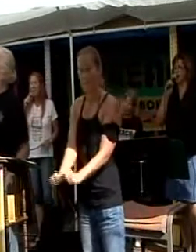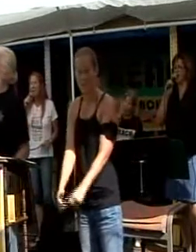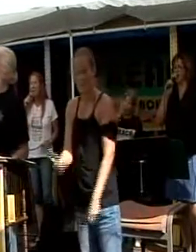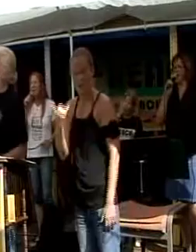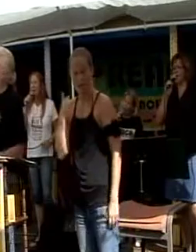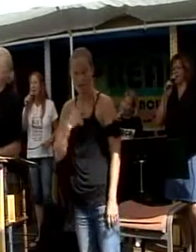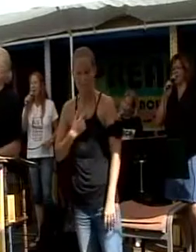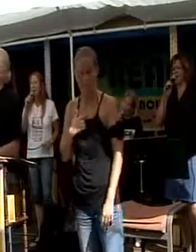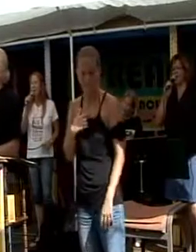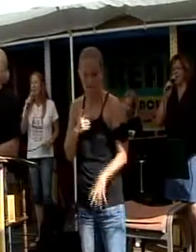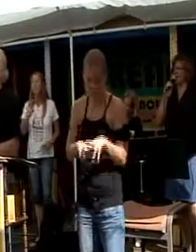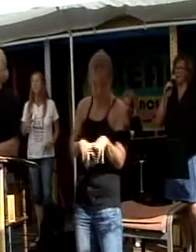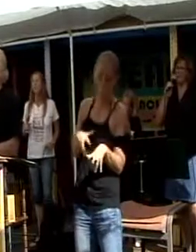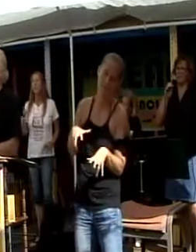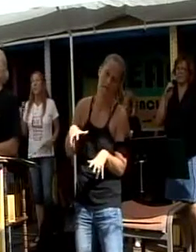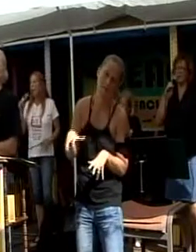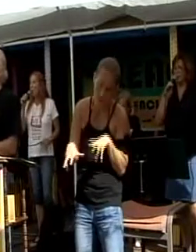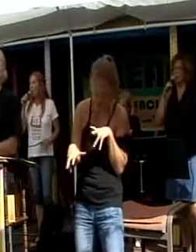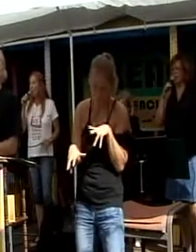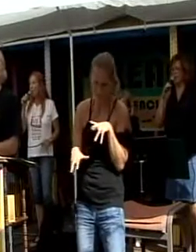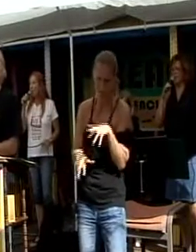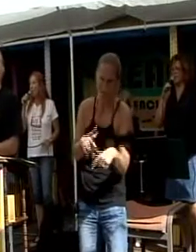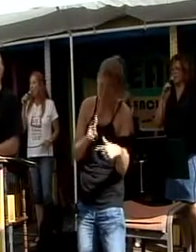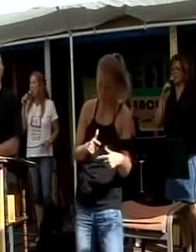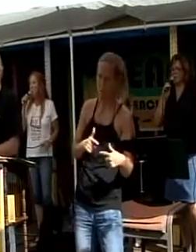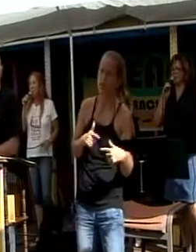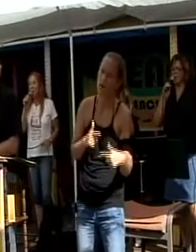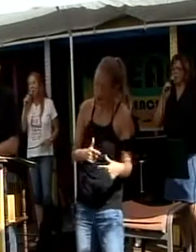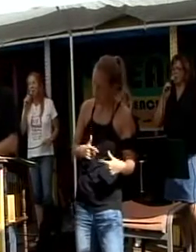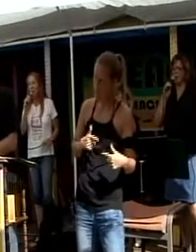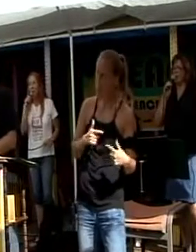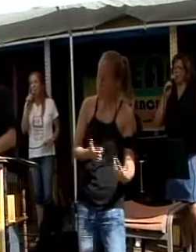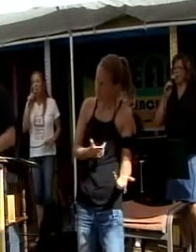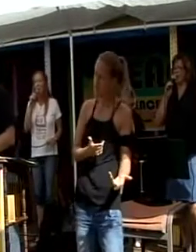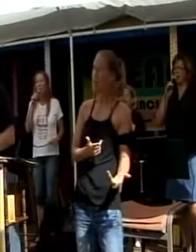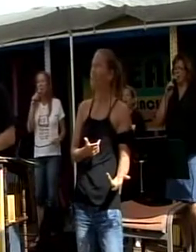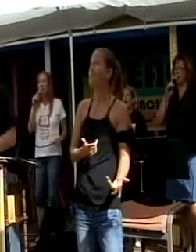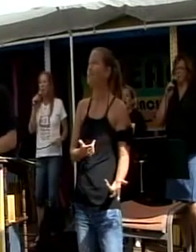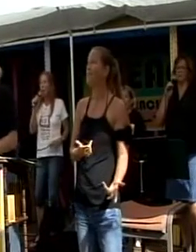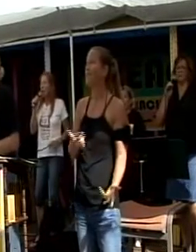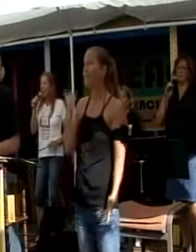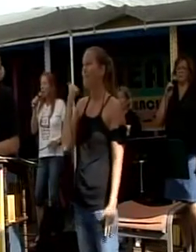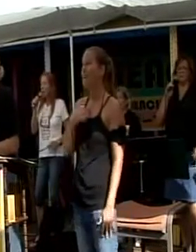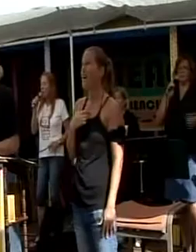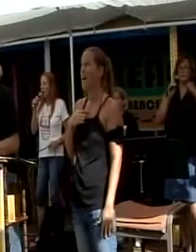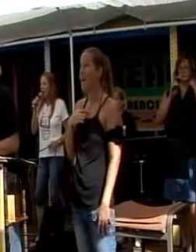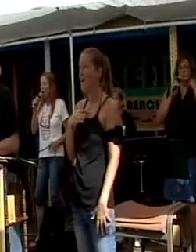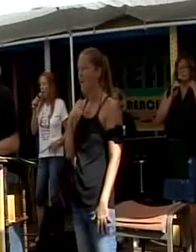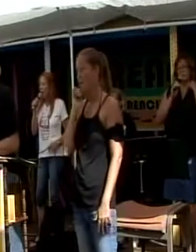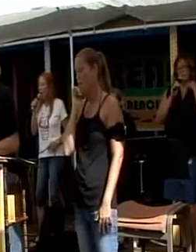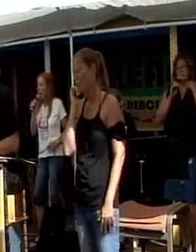becomes a crawl? What if I stumble?